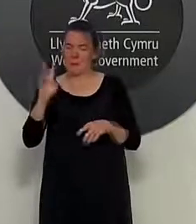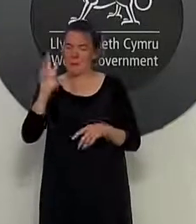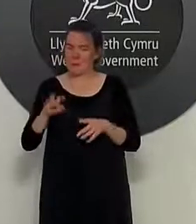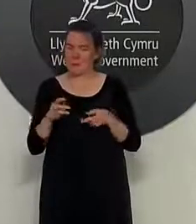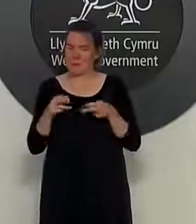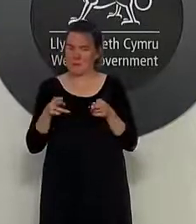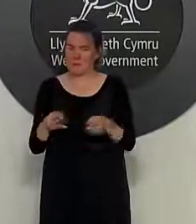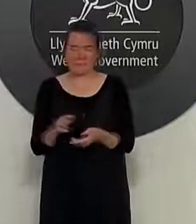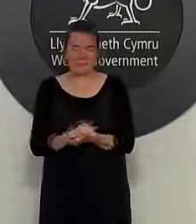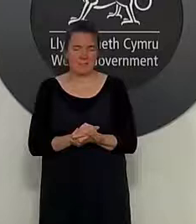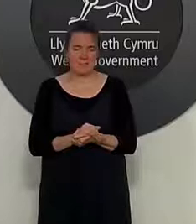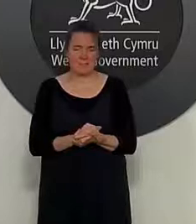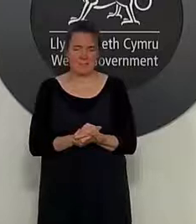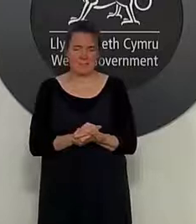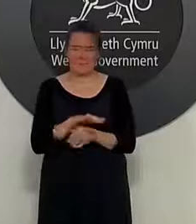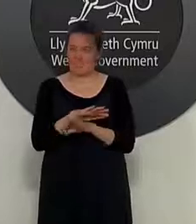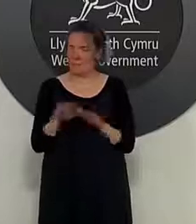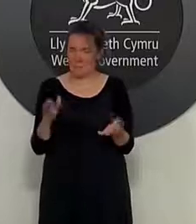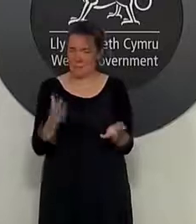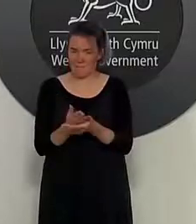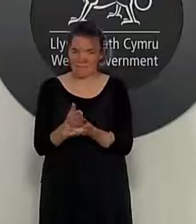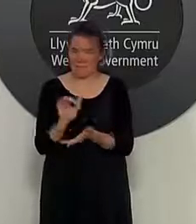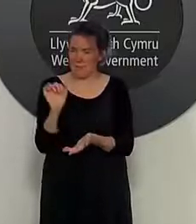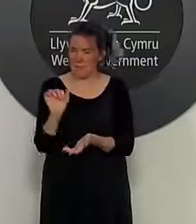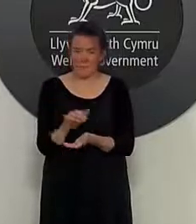simply doesn't reflect the reality.